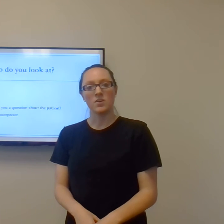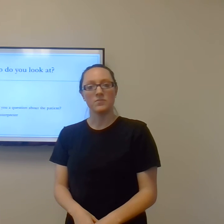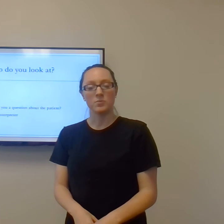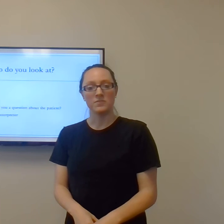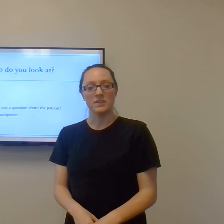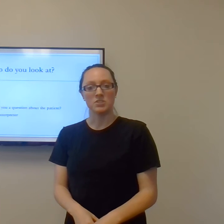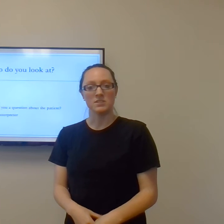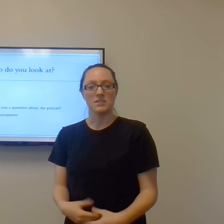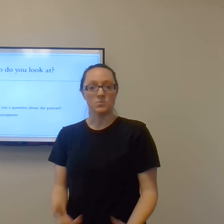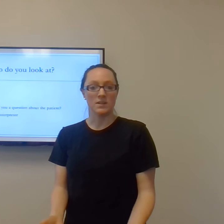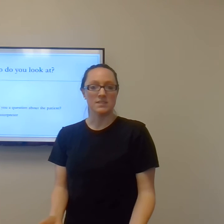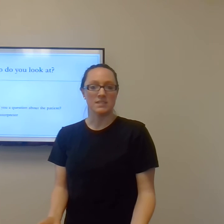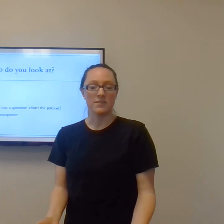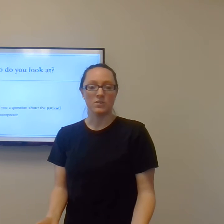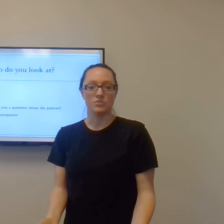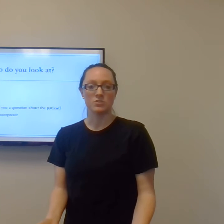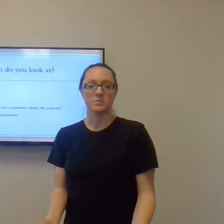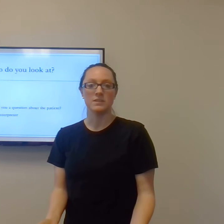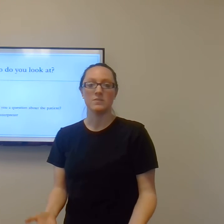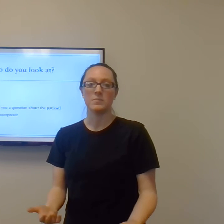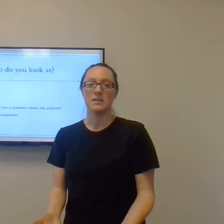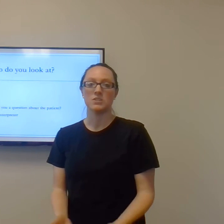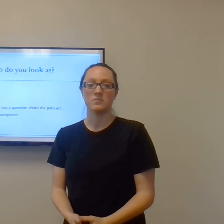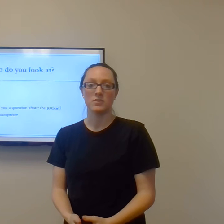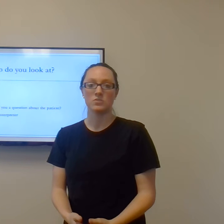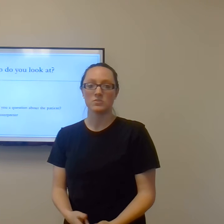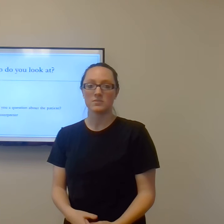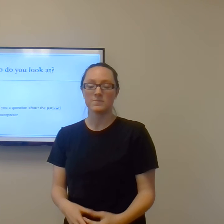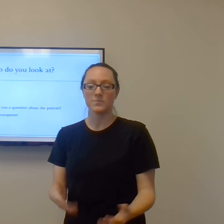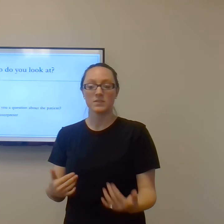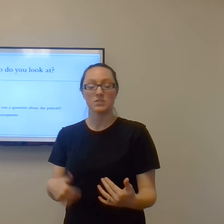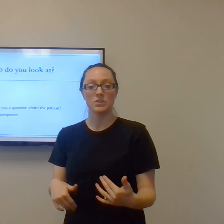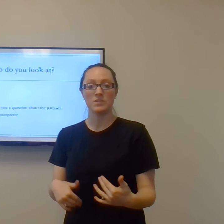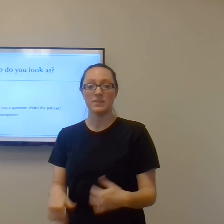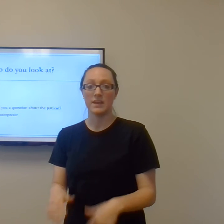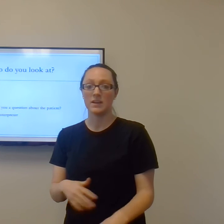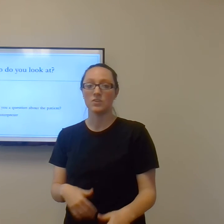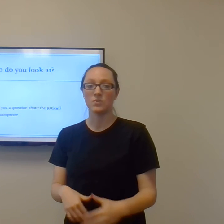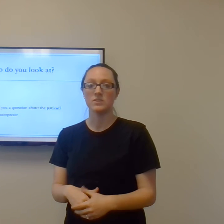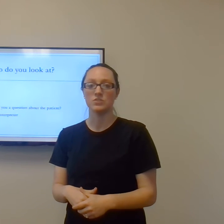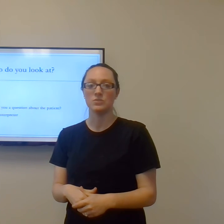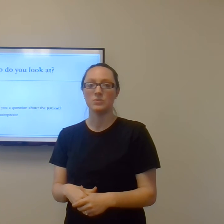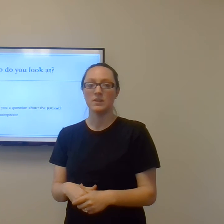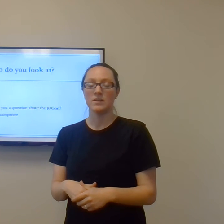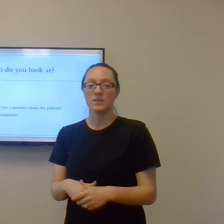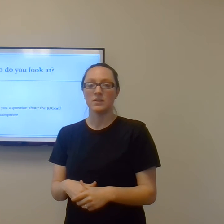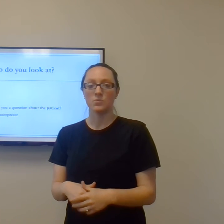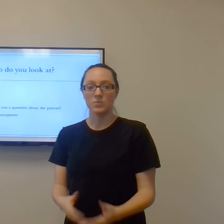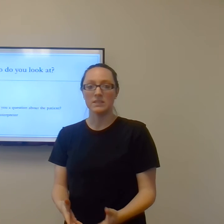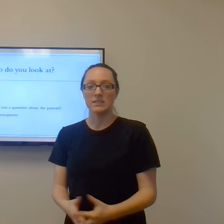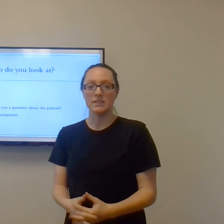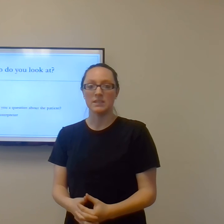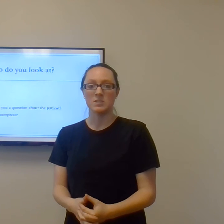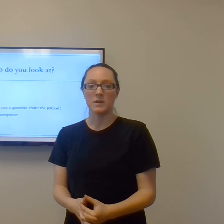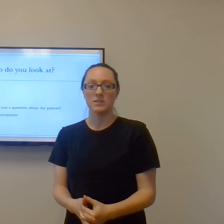Our professions, as well as the deaf culture, believe in patient first, so that they are going to really expect